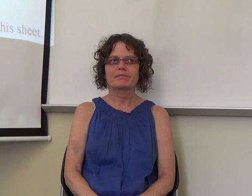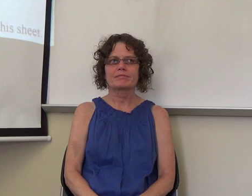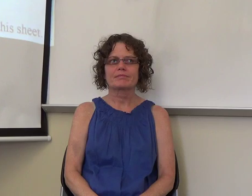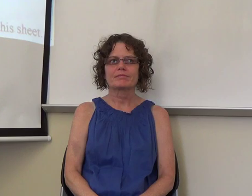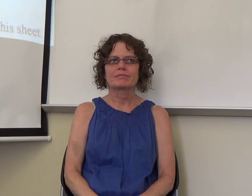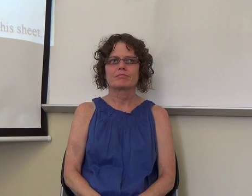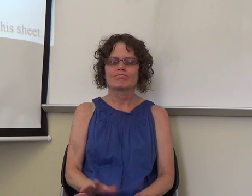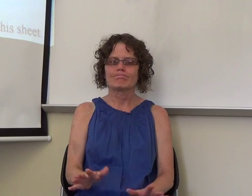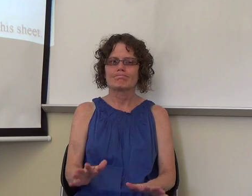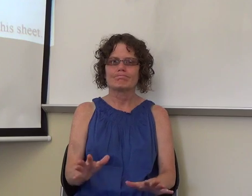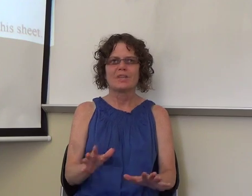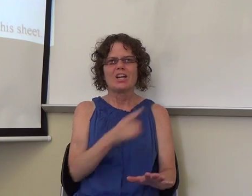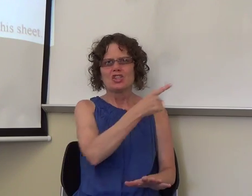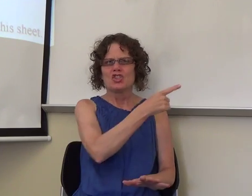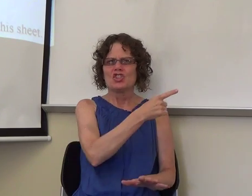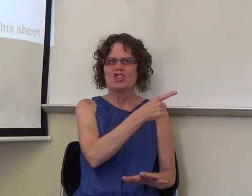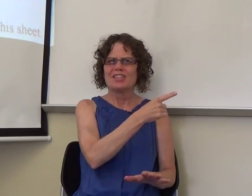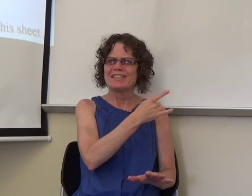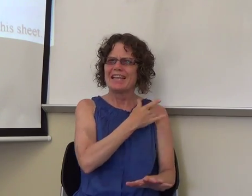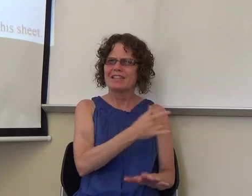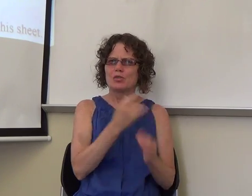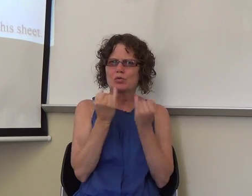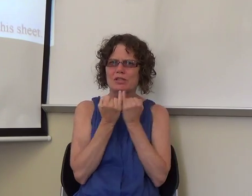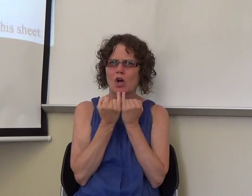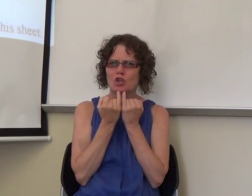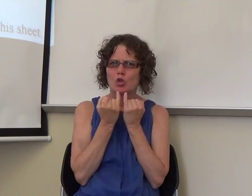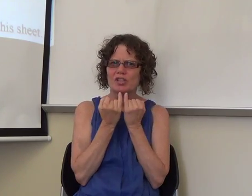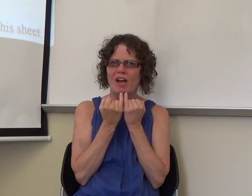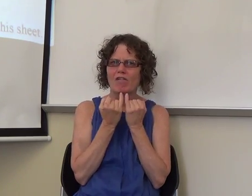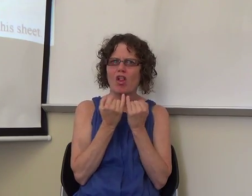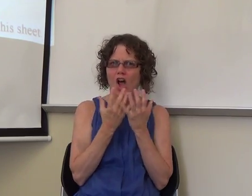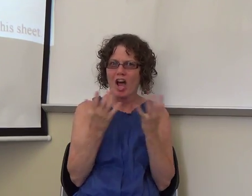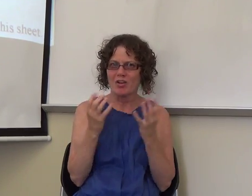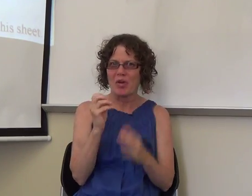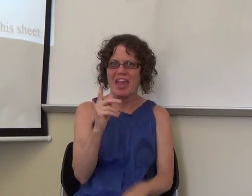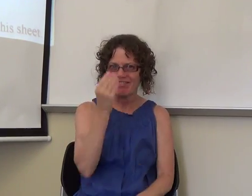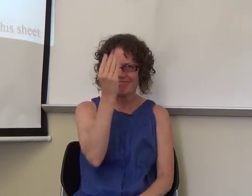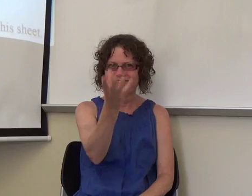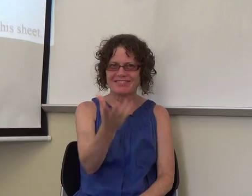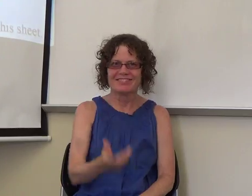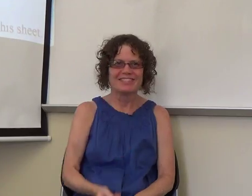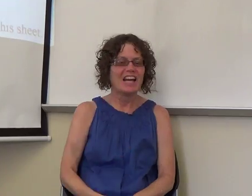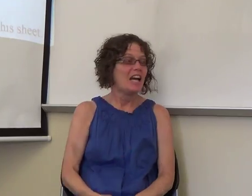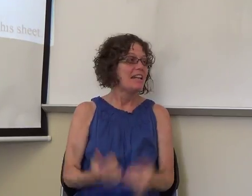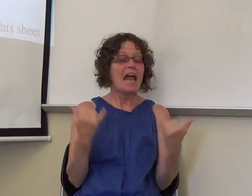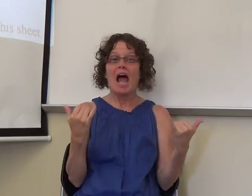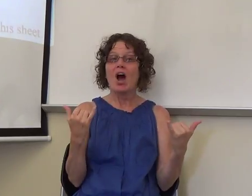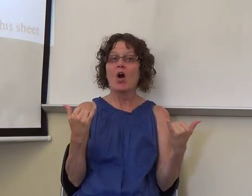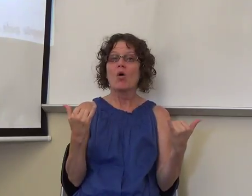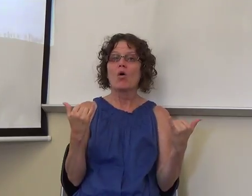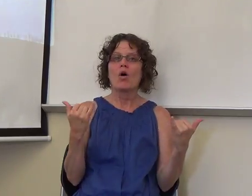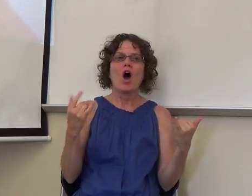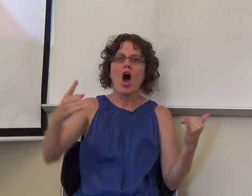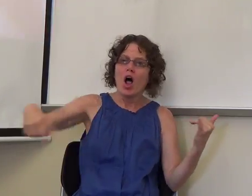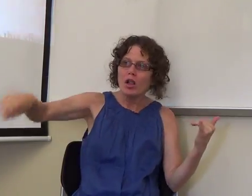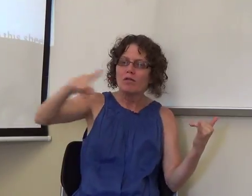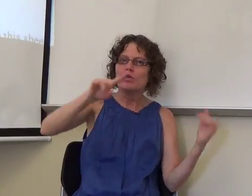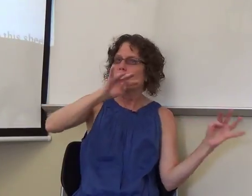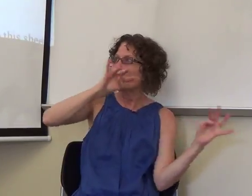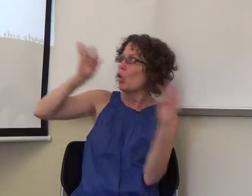Yeah, I think I have everybody else. Okay. Now, let's look very quickly at this